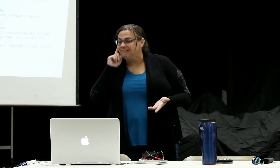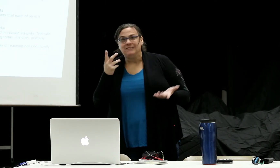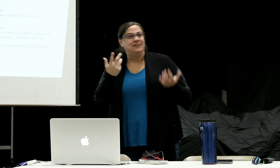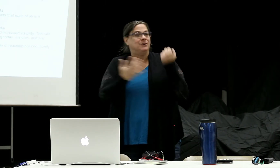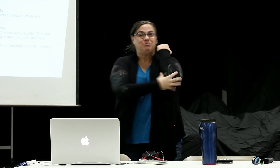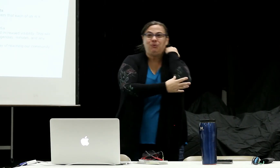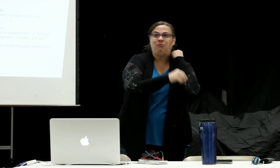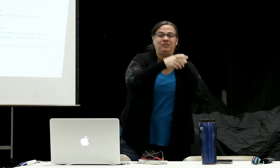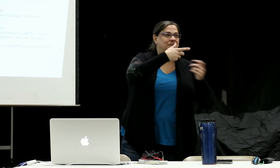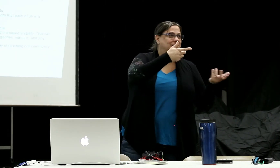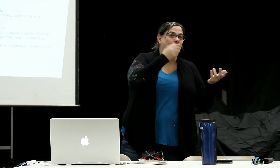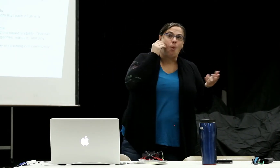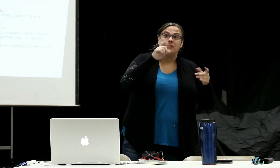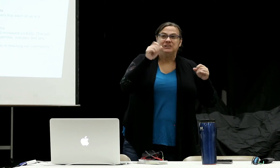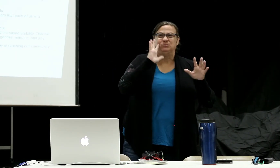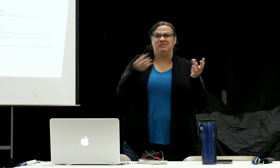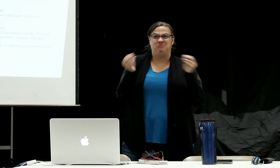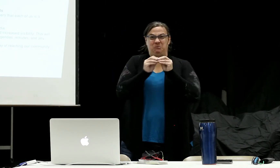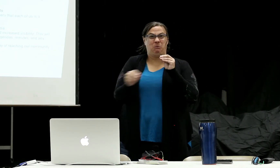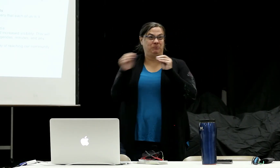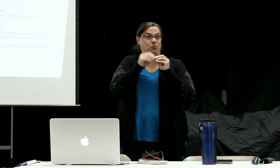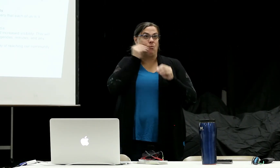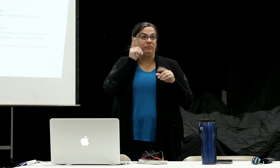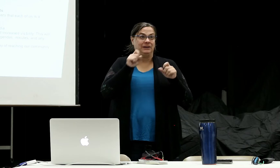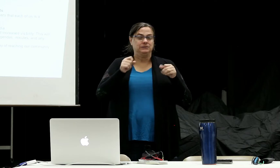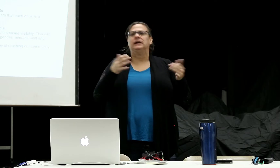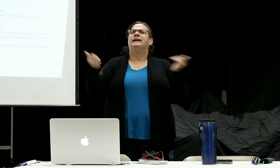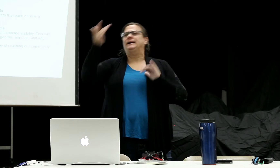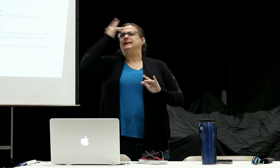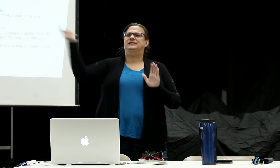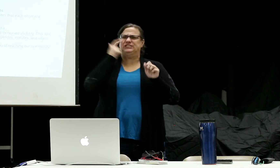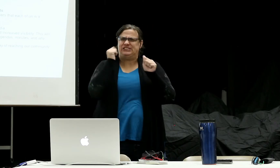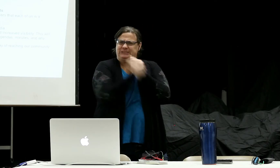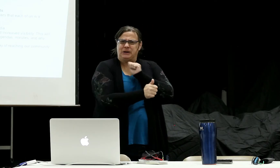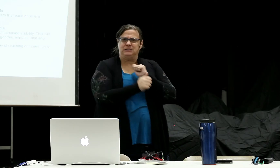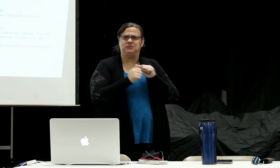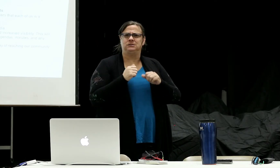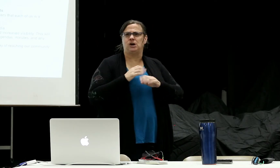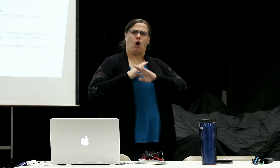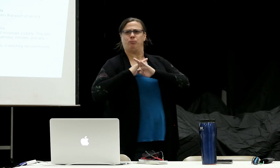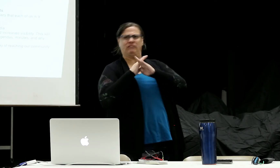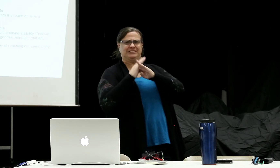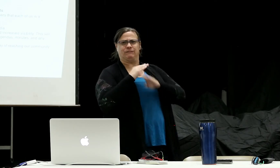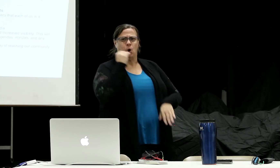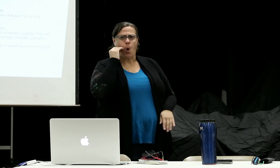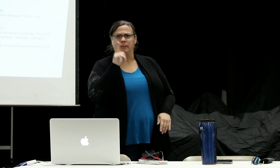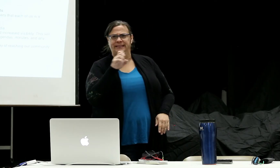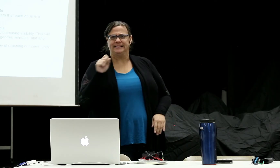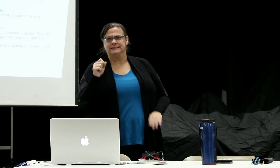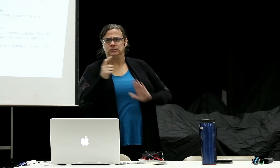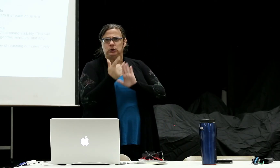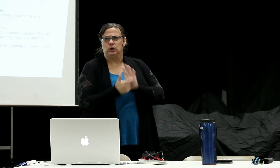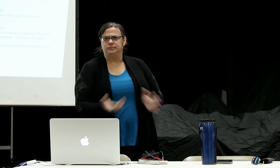yes, there are reasons and a good time and place to use VRI. So thank you, Janelle, for sharing that. That is one of